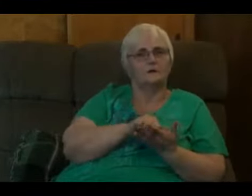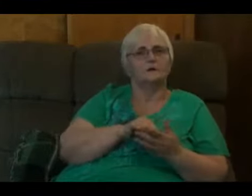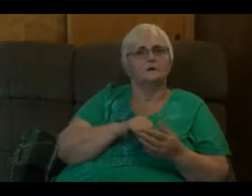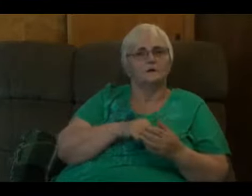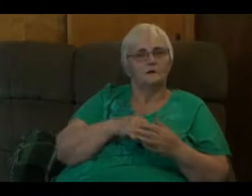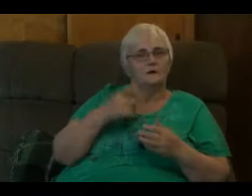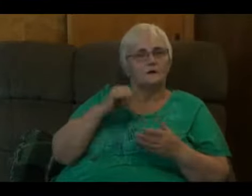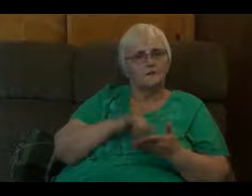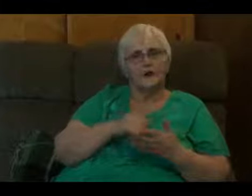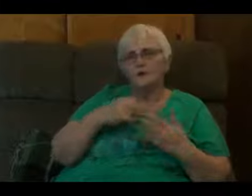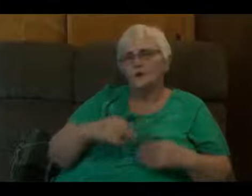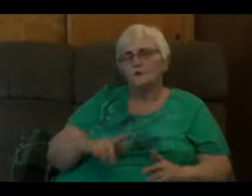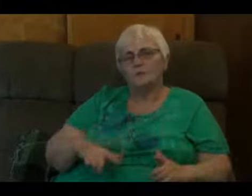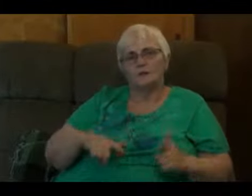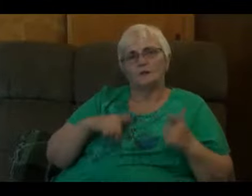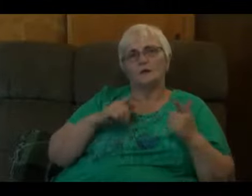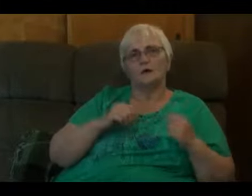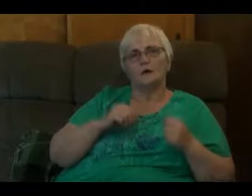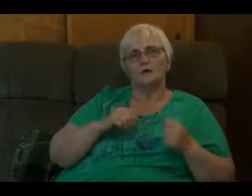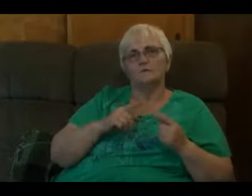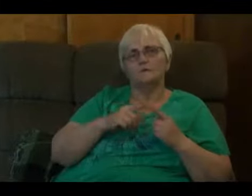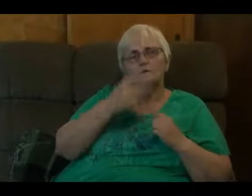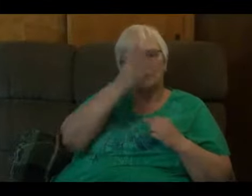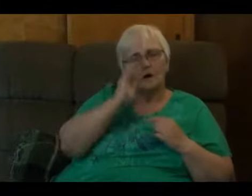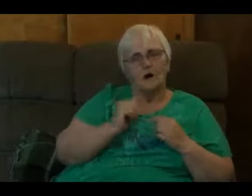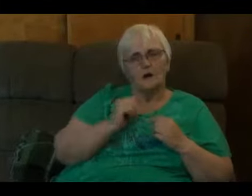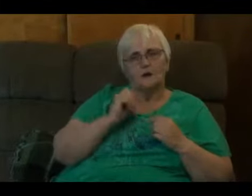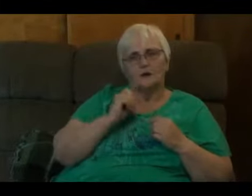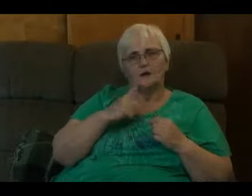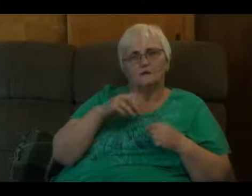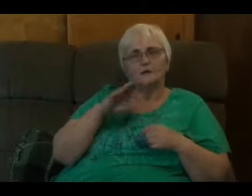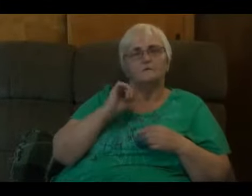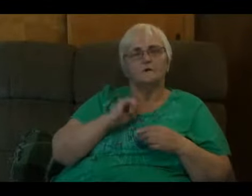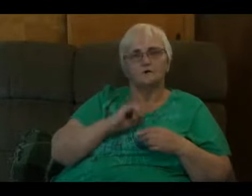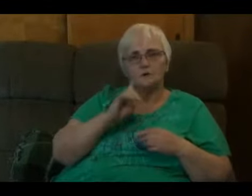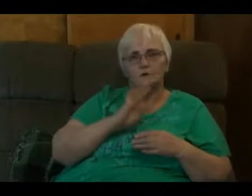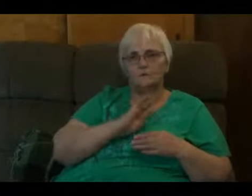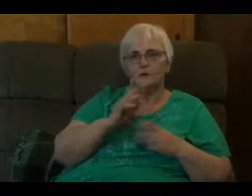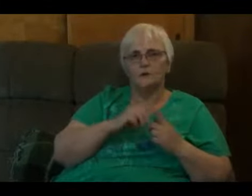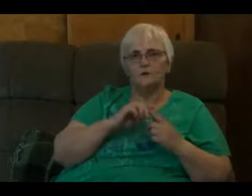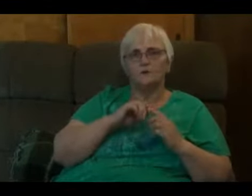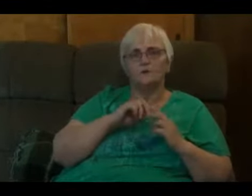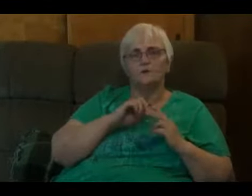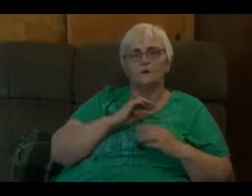That human life to God, and therefore should be to us, very, very precious.